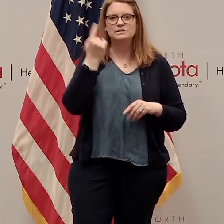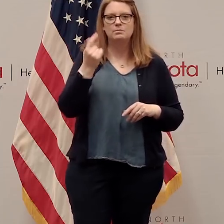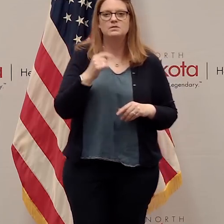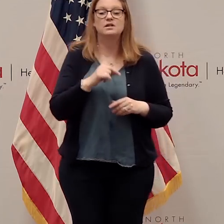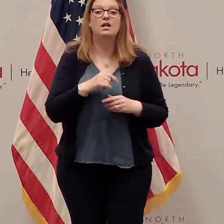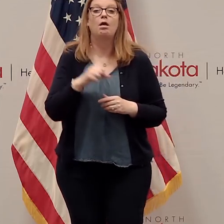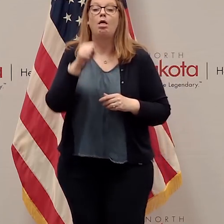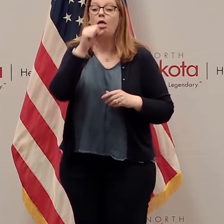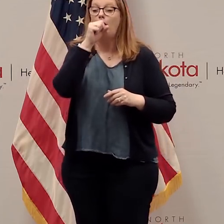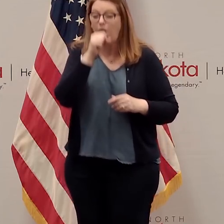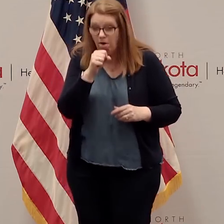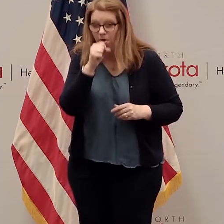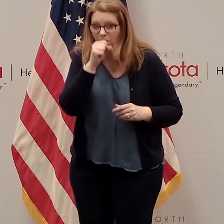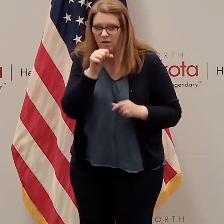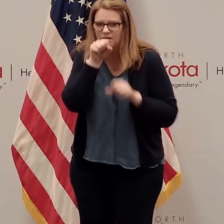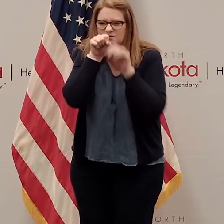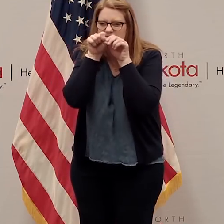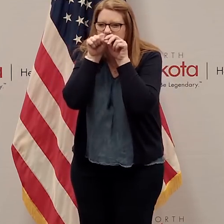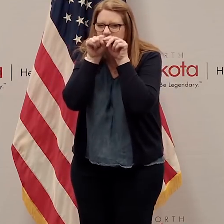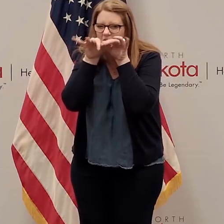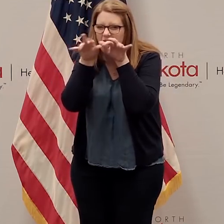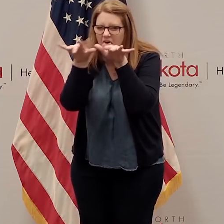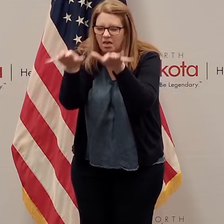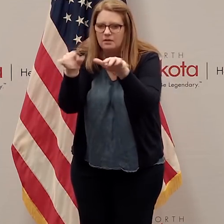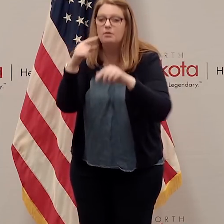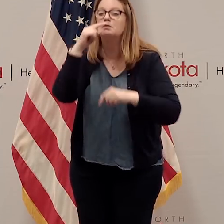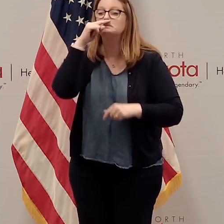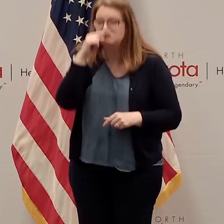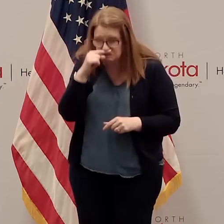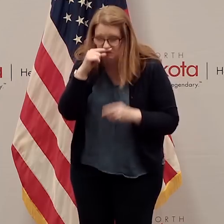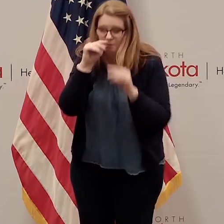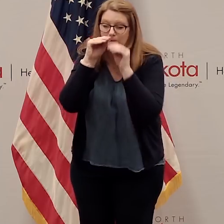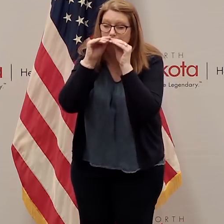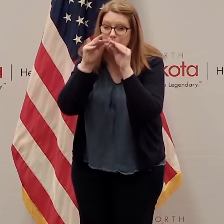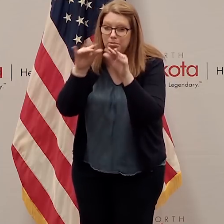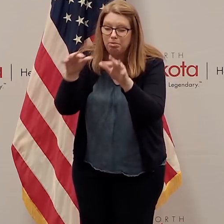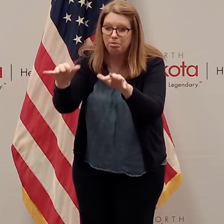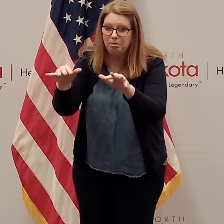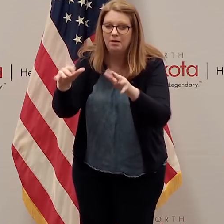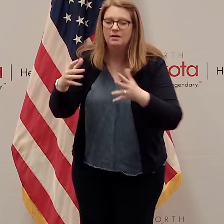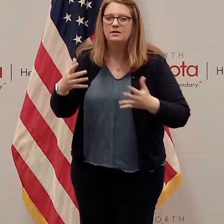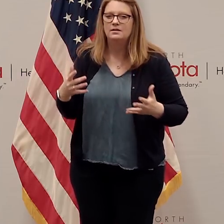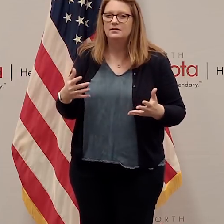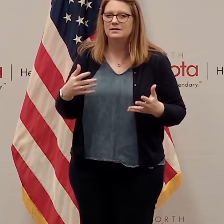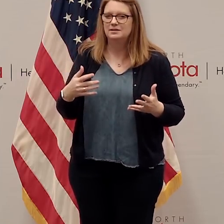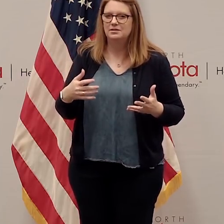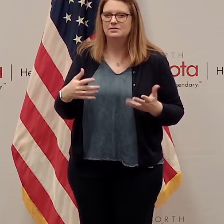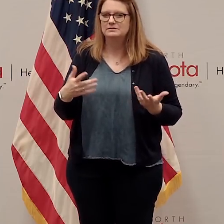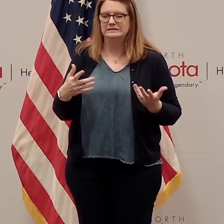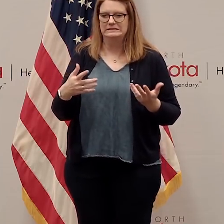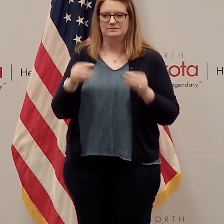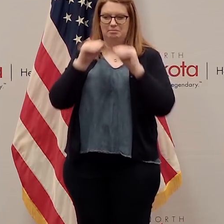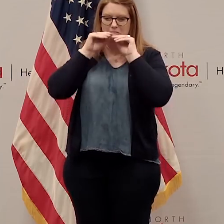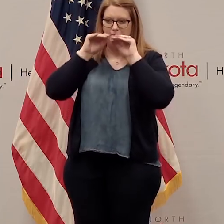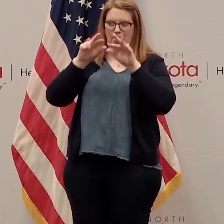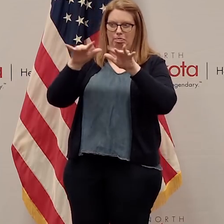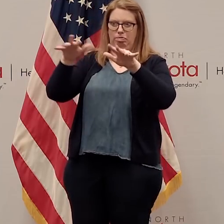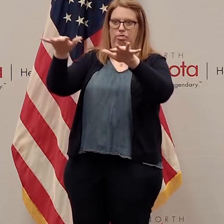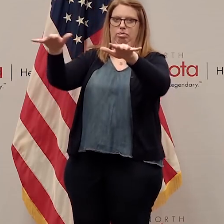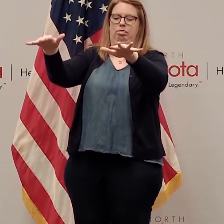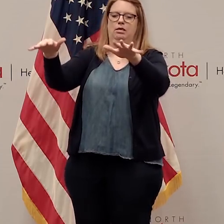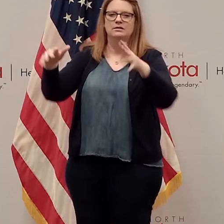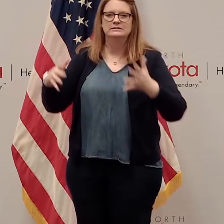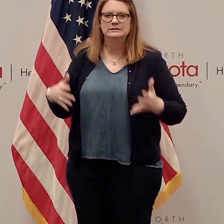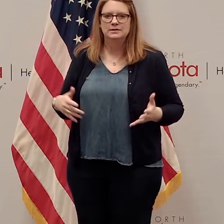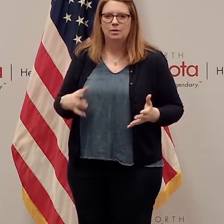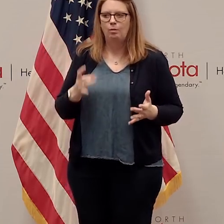someone coughs or sneezes, all the folks that we've talked to from the medical field can say that when this thing gets going and you're